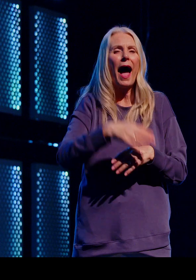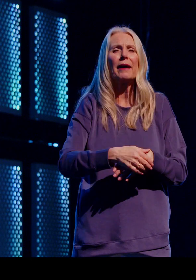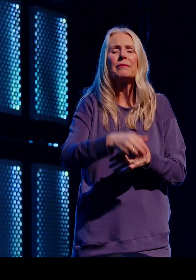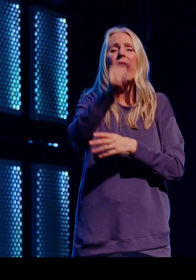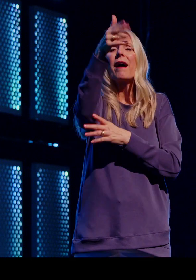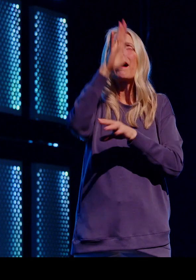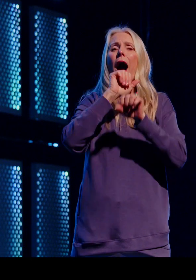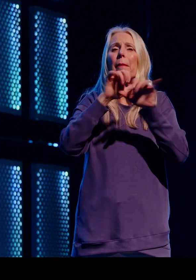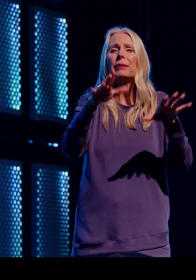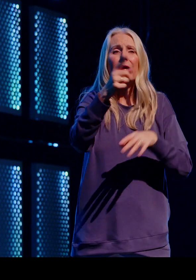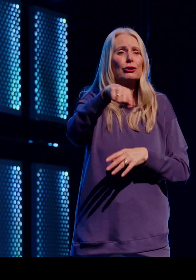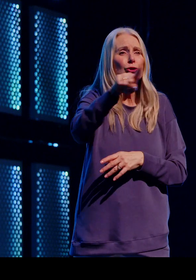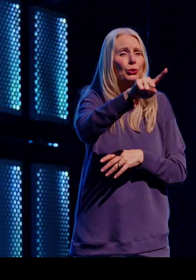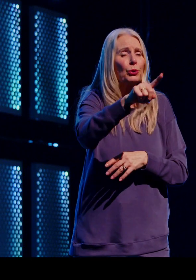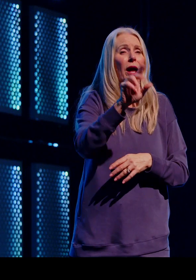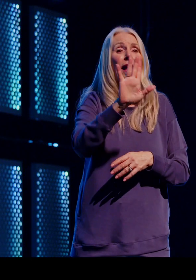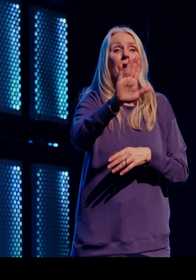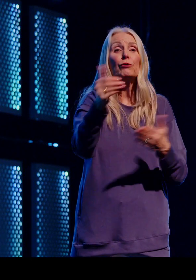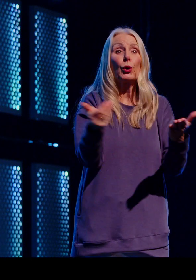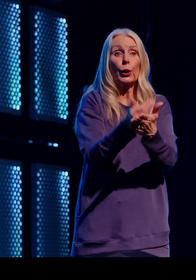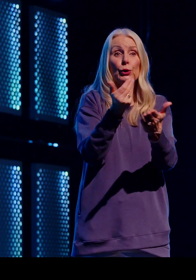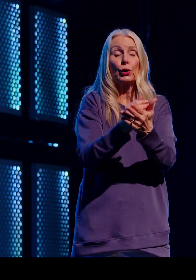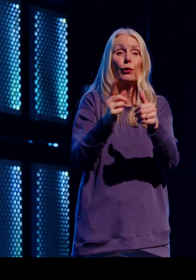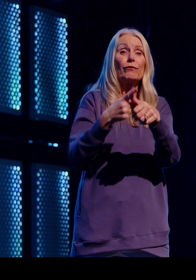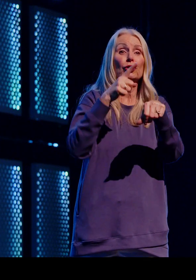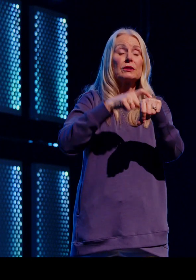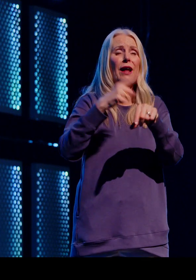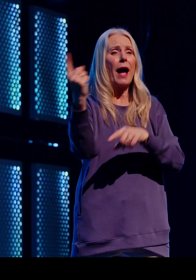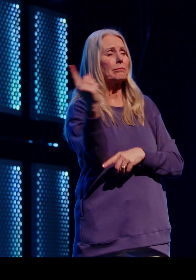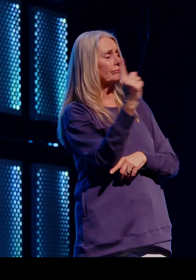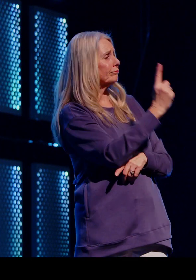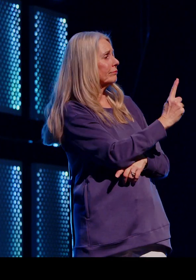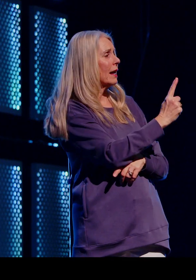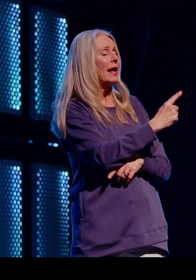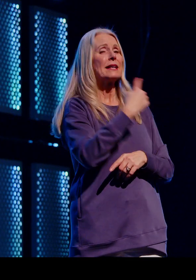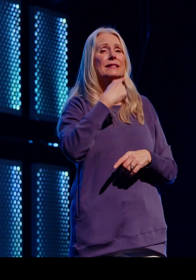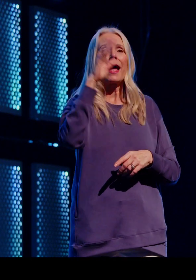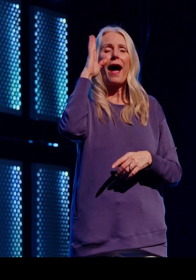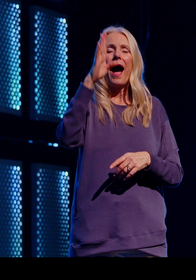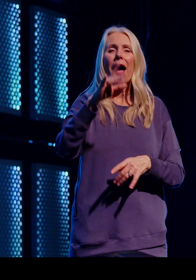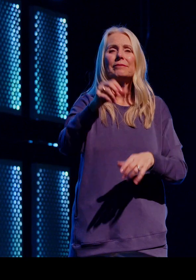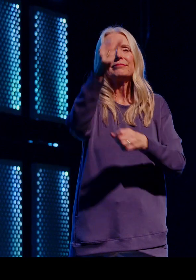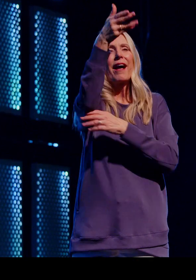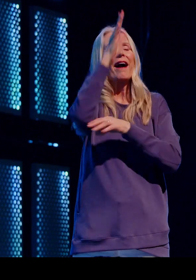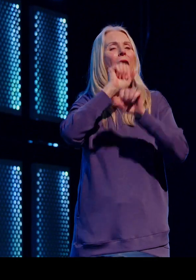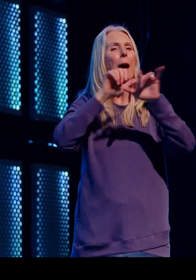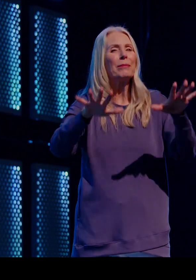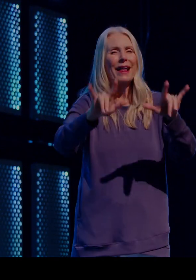tonight. If you're new with us, right over here to Guest Central, we'd love to say hi to you as well. God bless you.